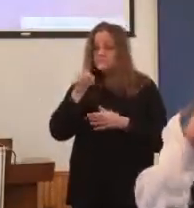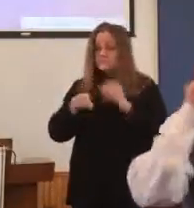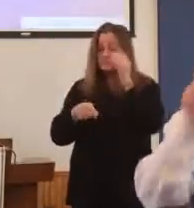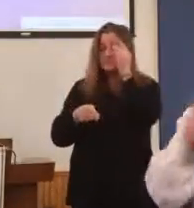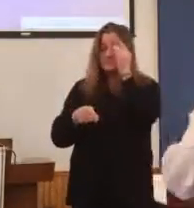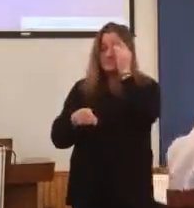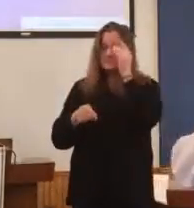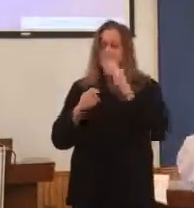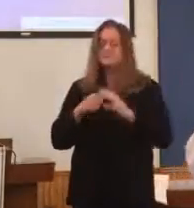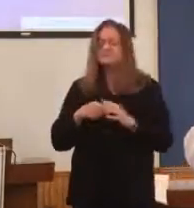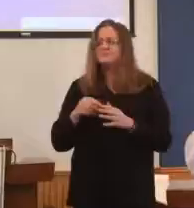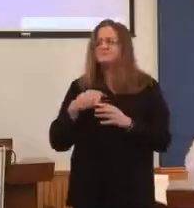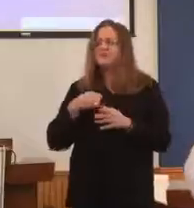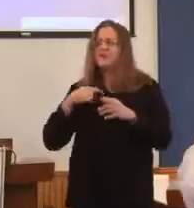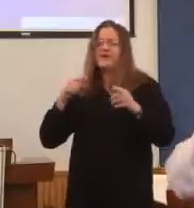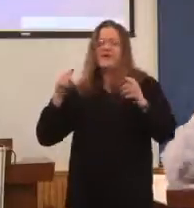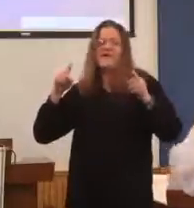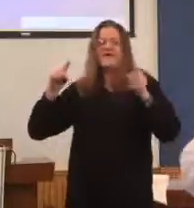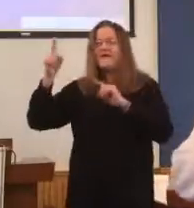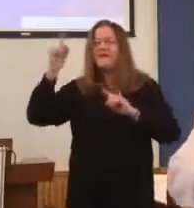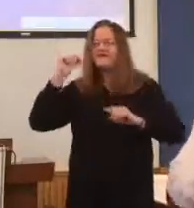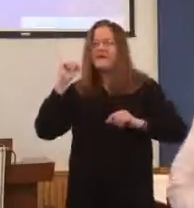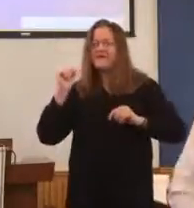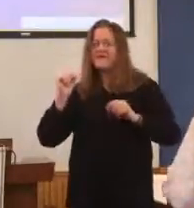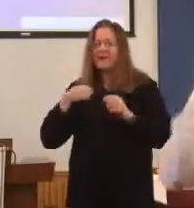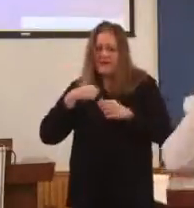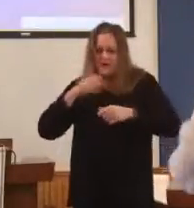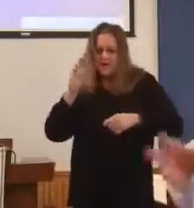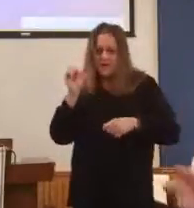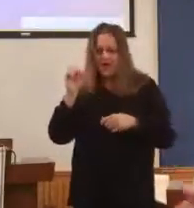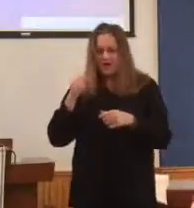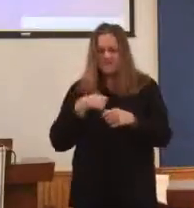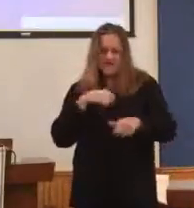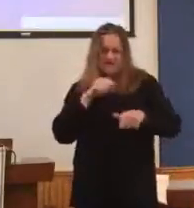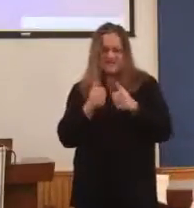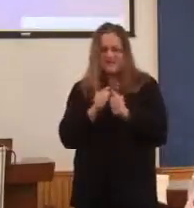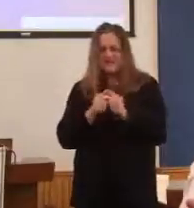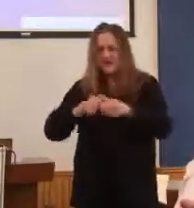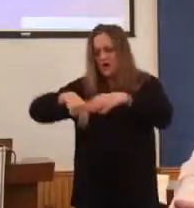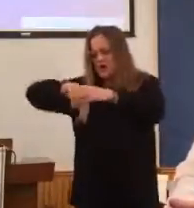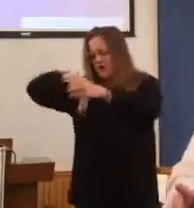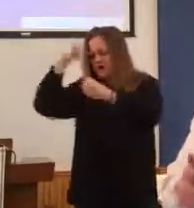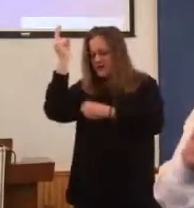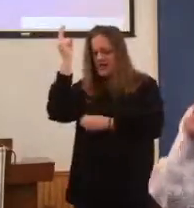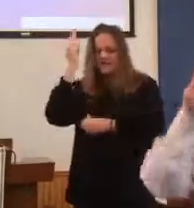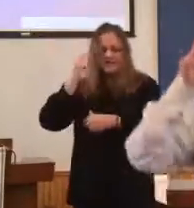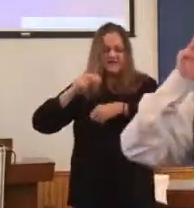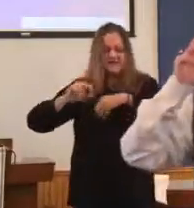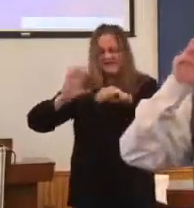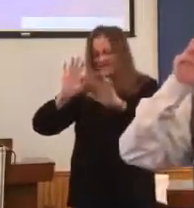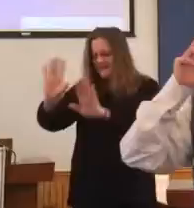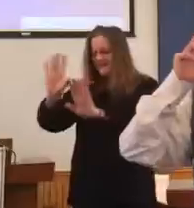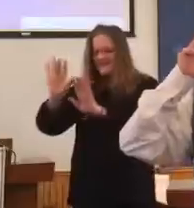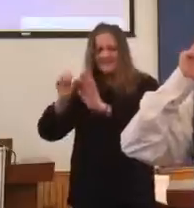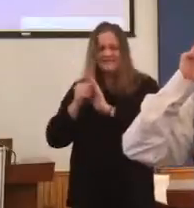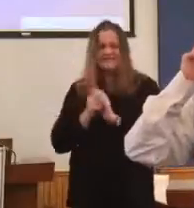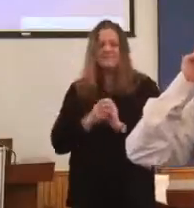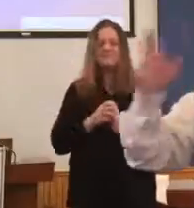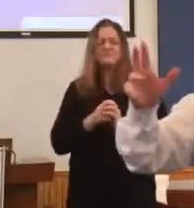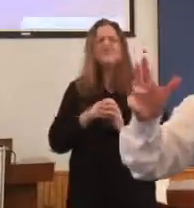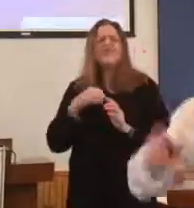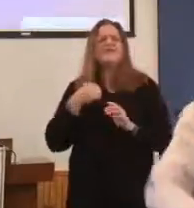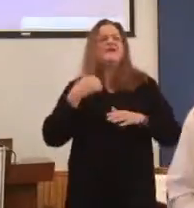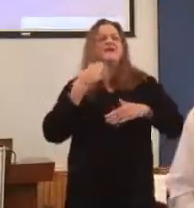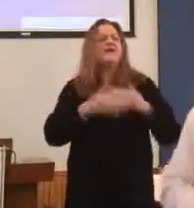necessarily need to run out today and text your boss and quit your job and